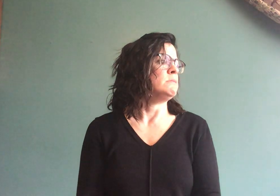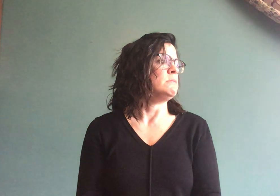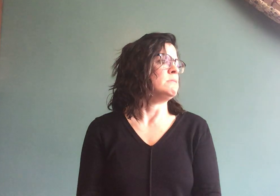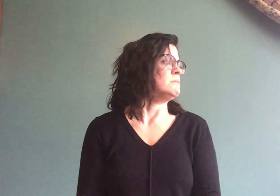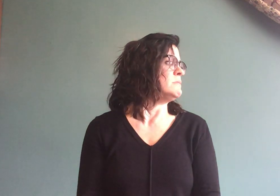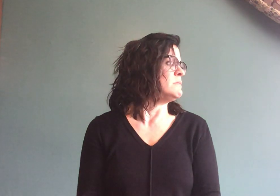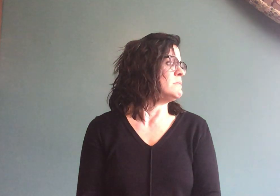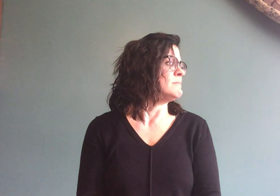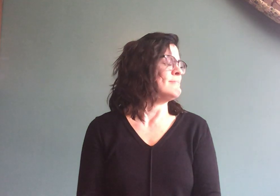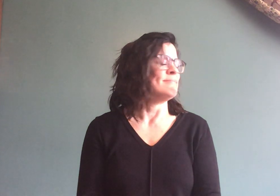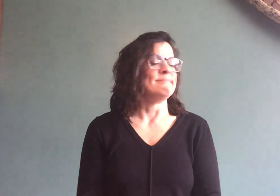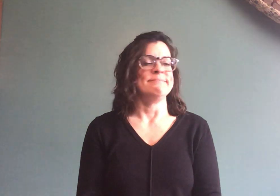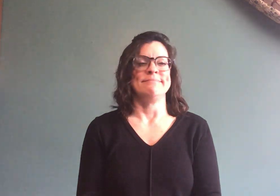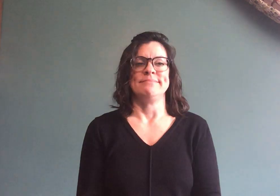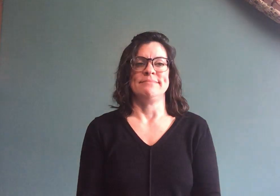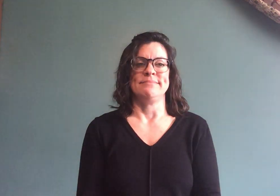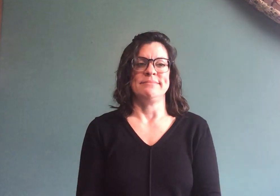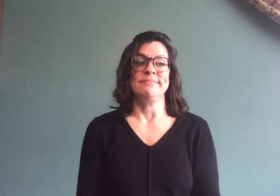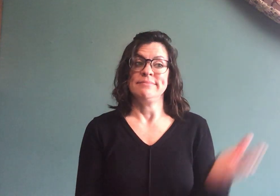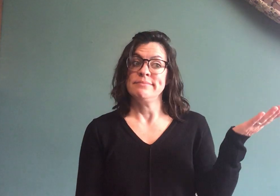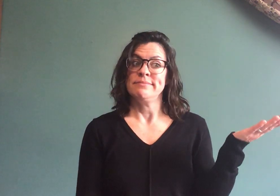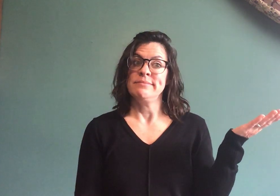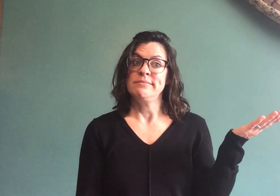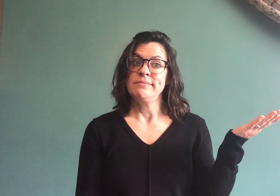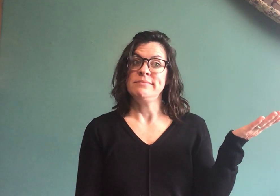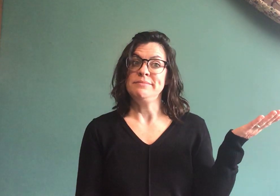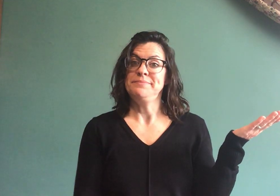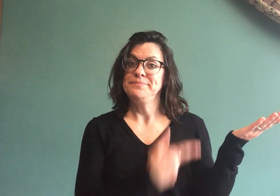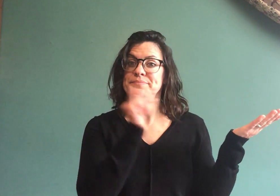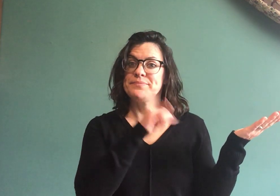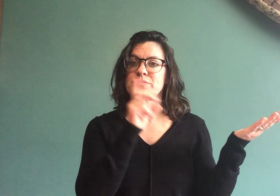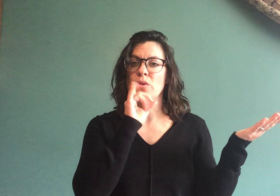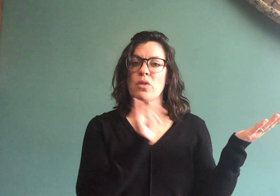There's a disconnect switch right there. You've seen these before.